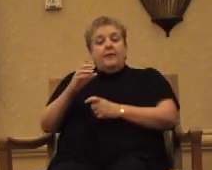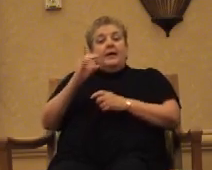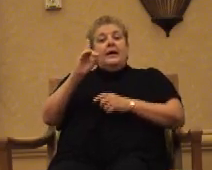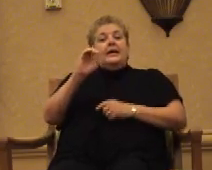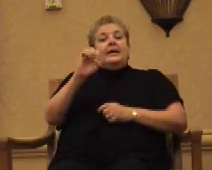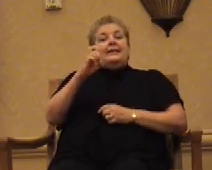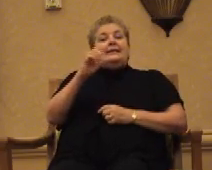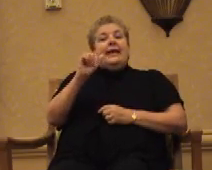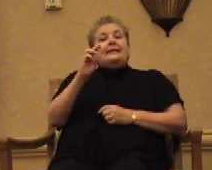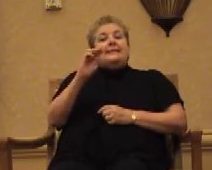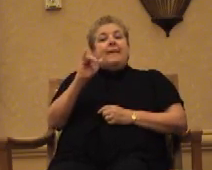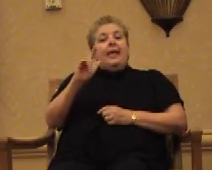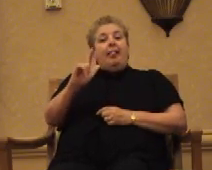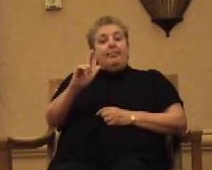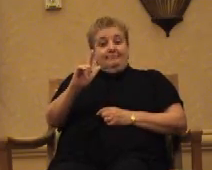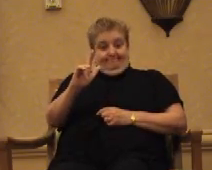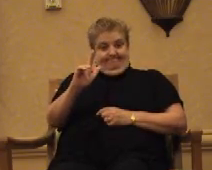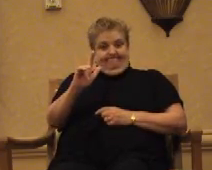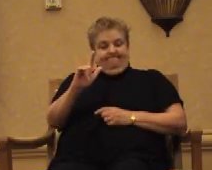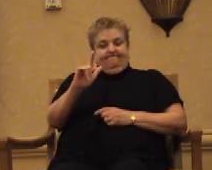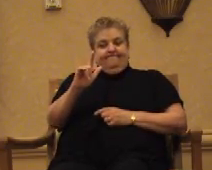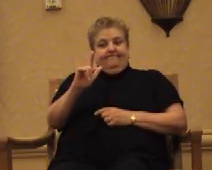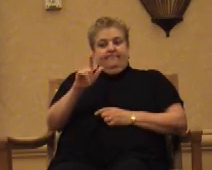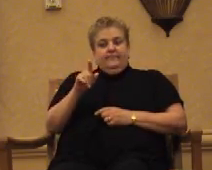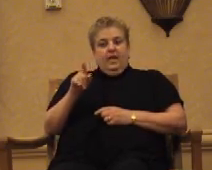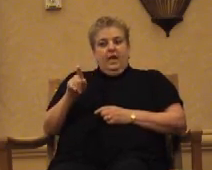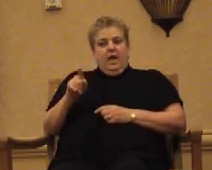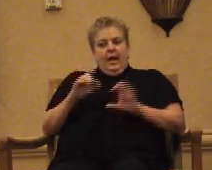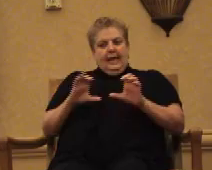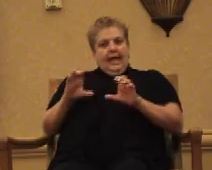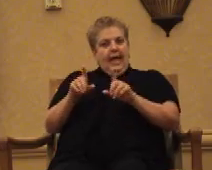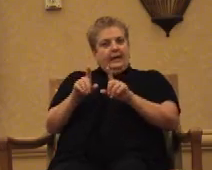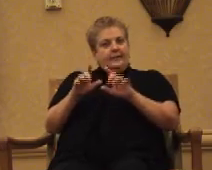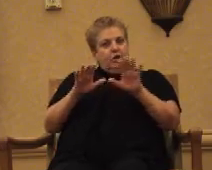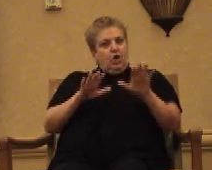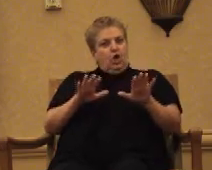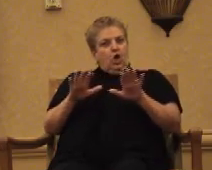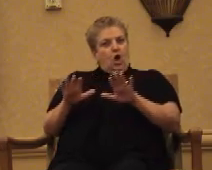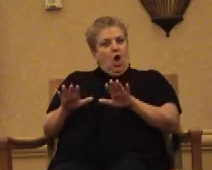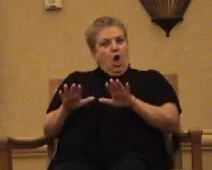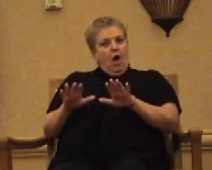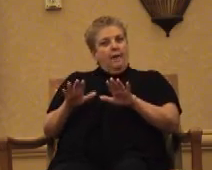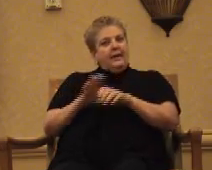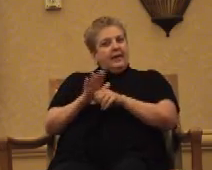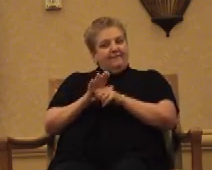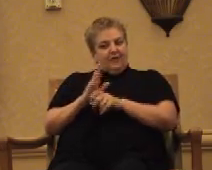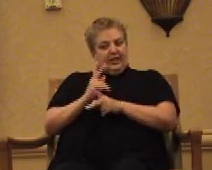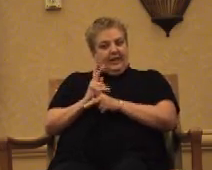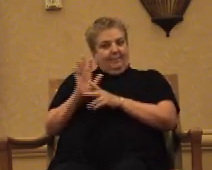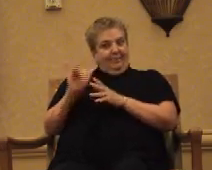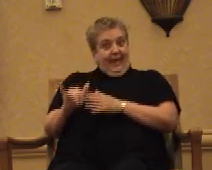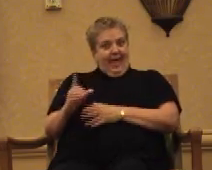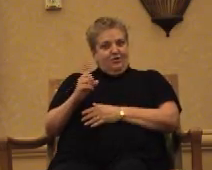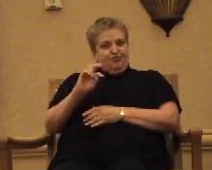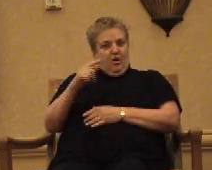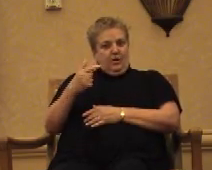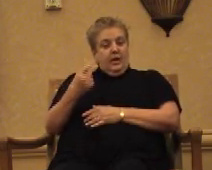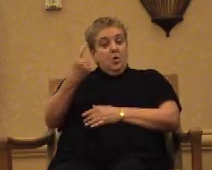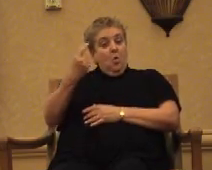him. And he acted calm enough to keep those supply lines open, and one day at Menlo, he said to me,